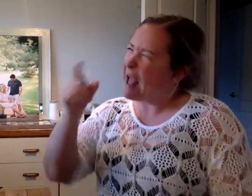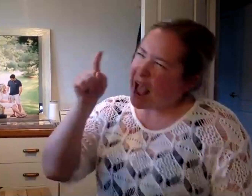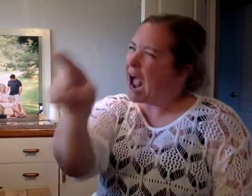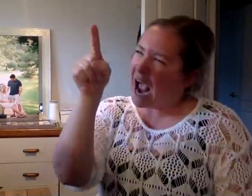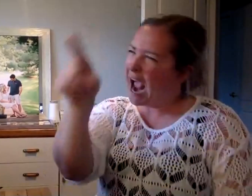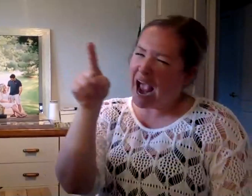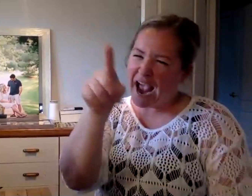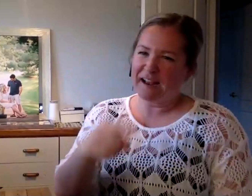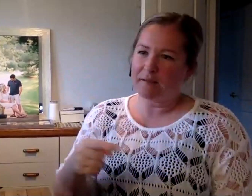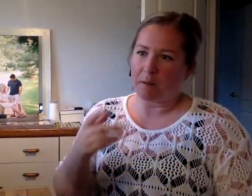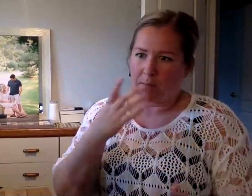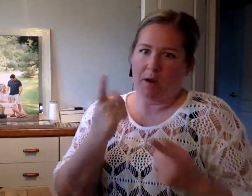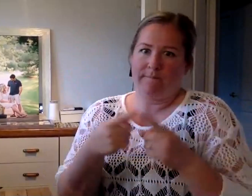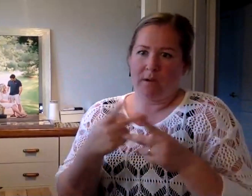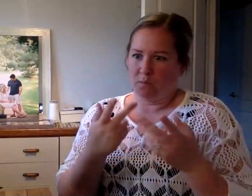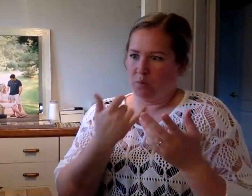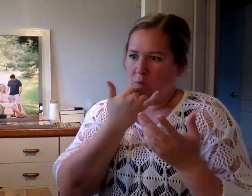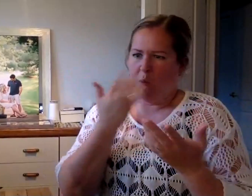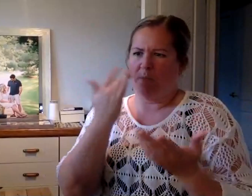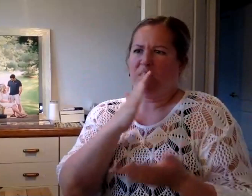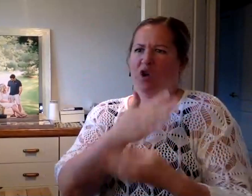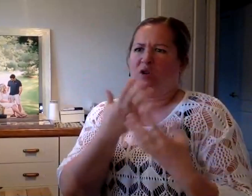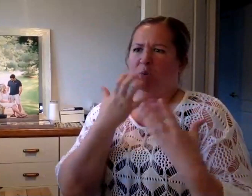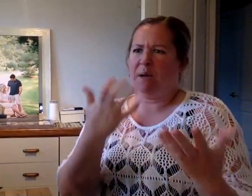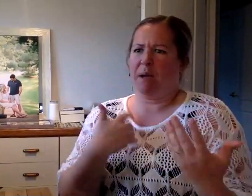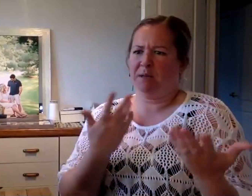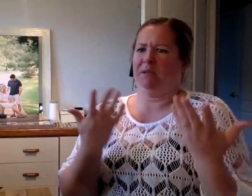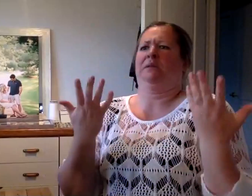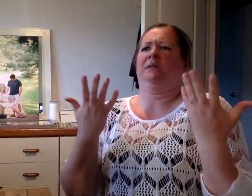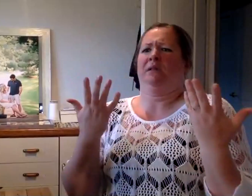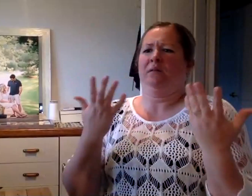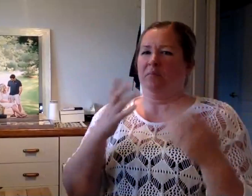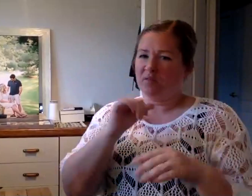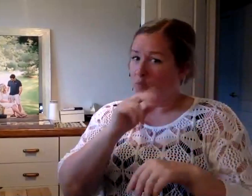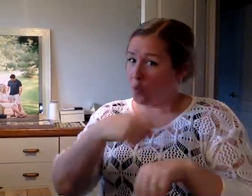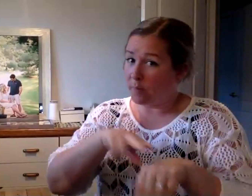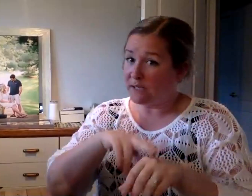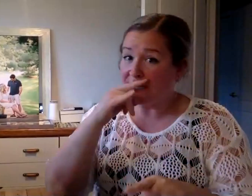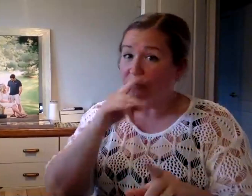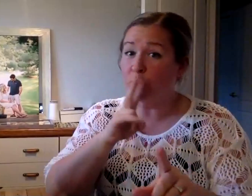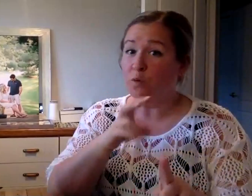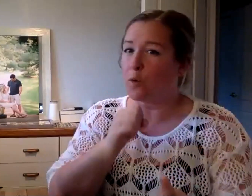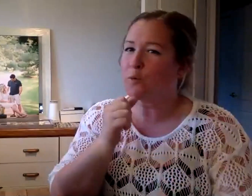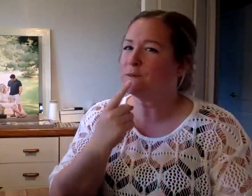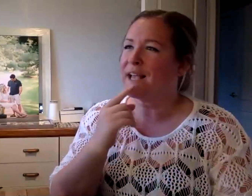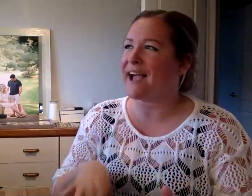I was really young. I kept pointing and screaming. Imagine there's no communication, no language, communication